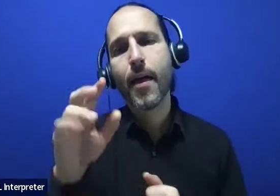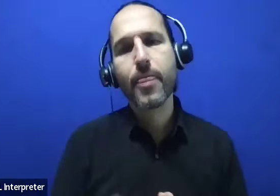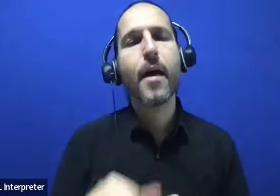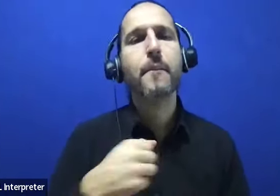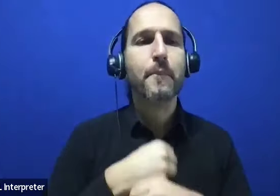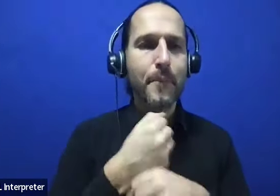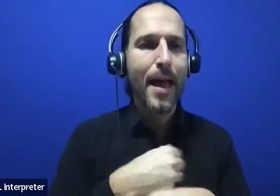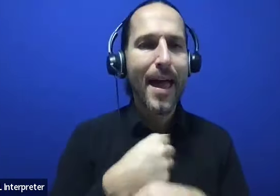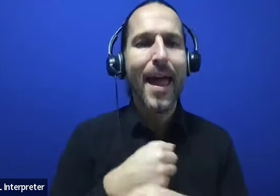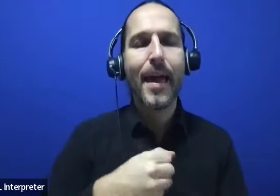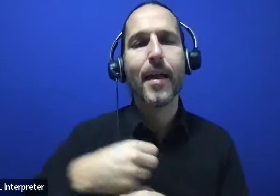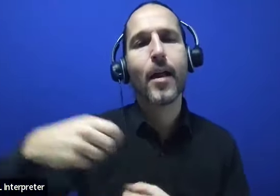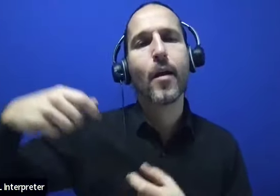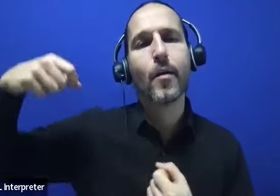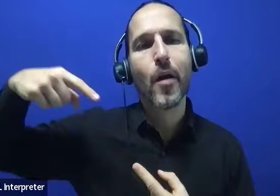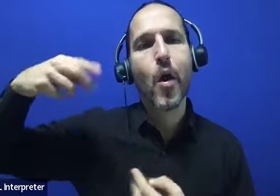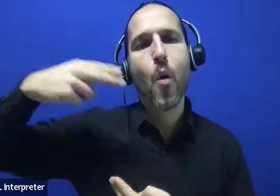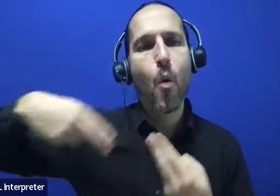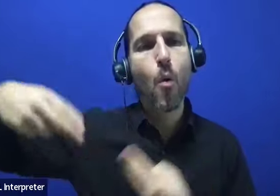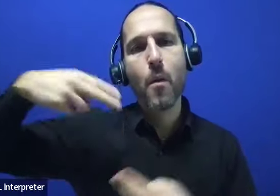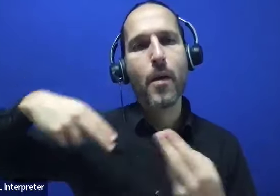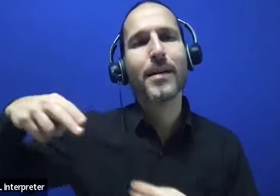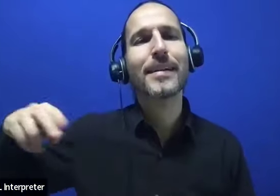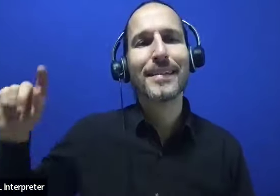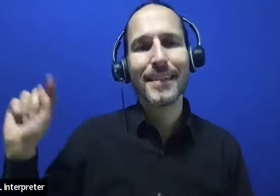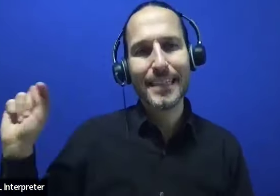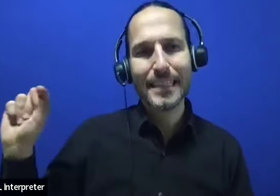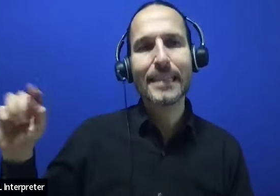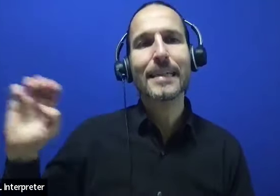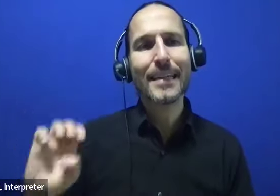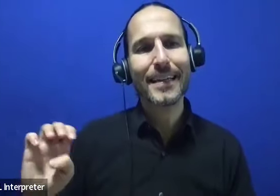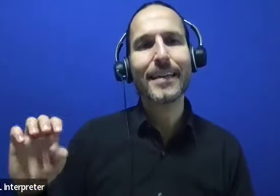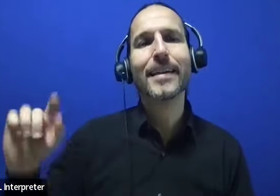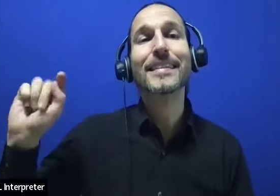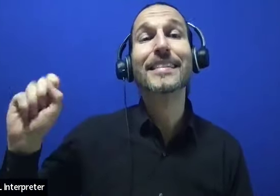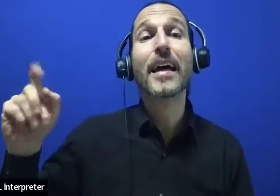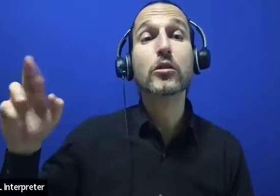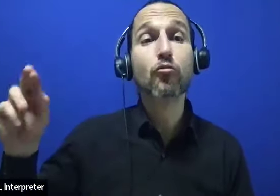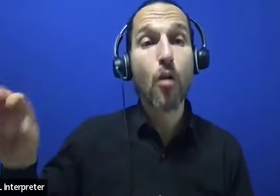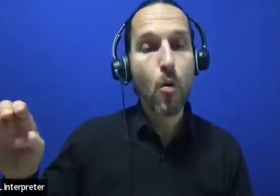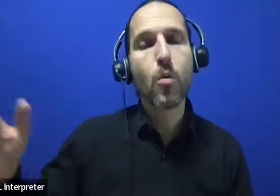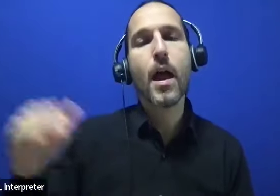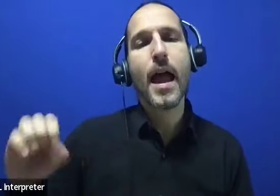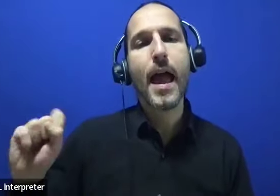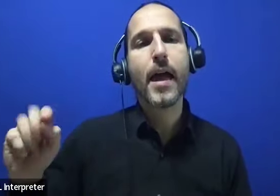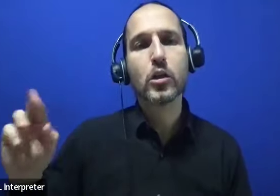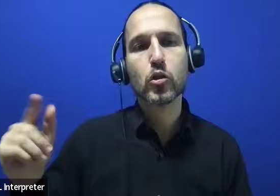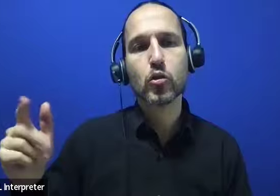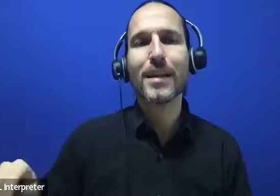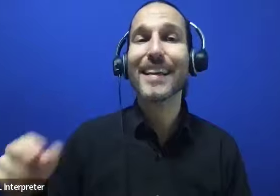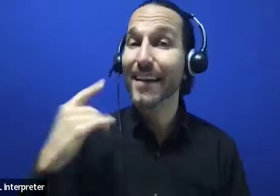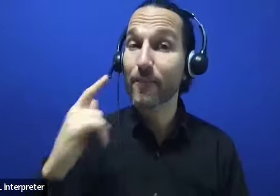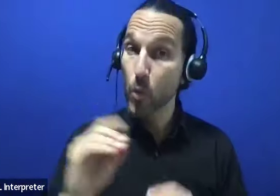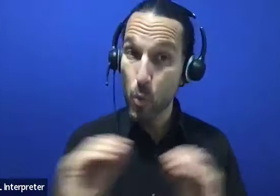testosterone and estrogen. So if those aren't produced, the child's not going to go into